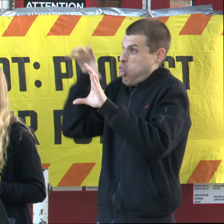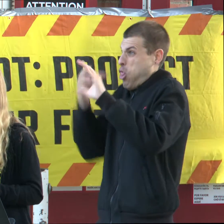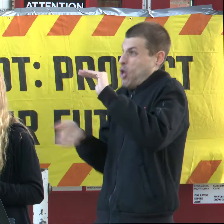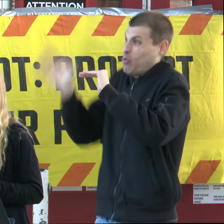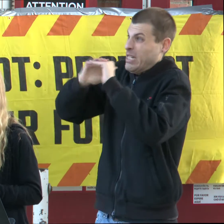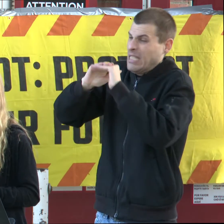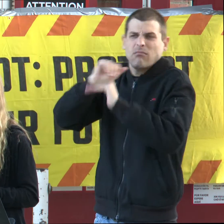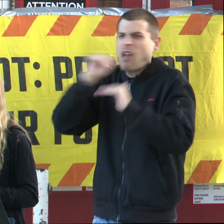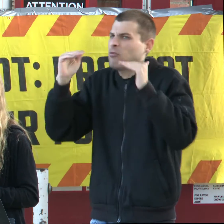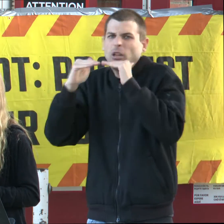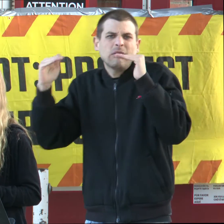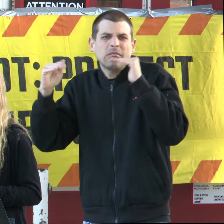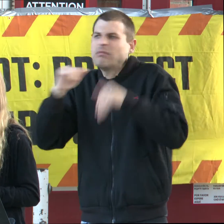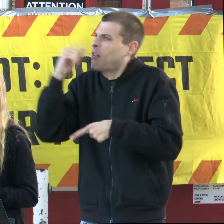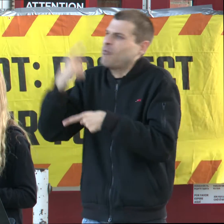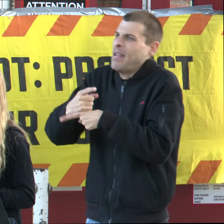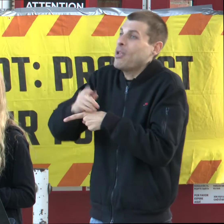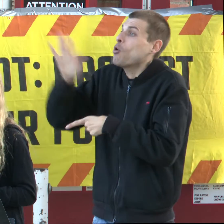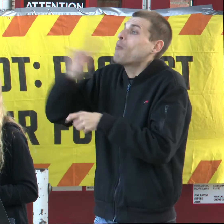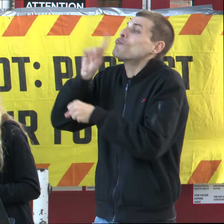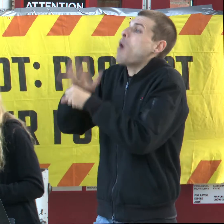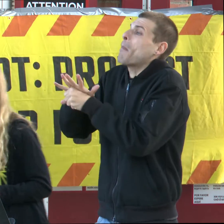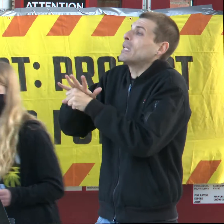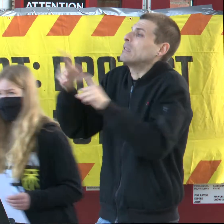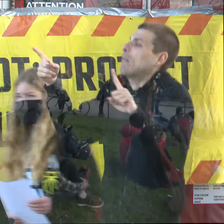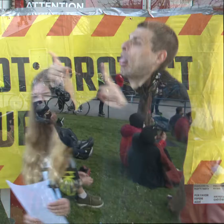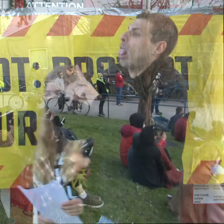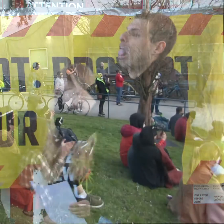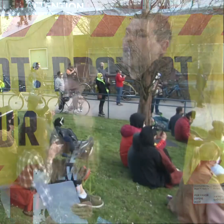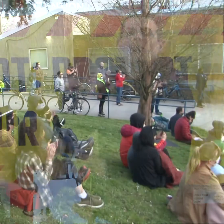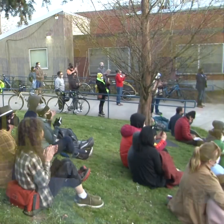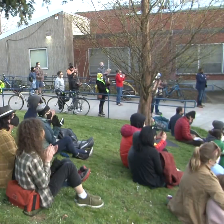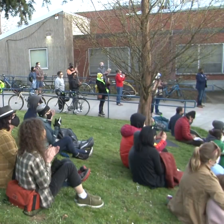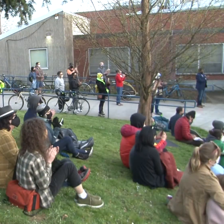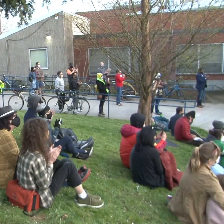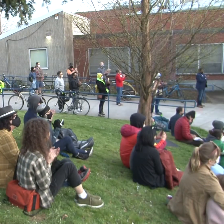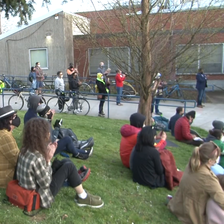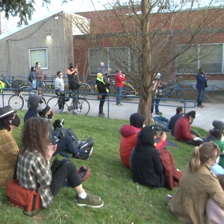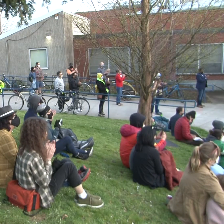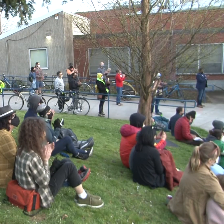justice. Empty promises are not justice.